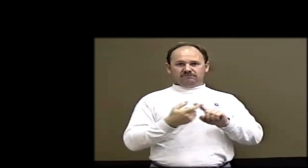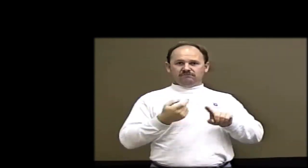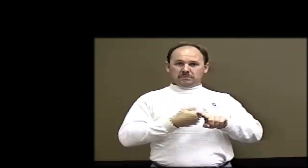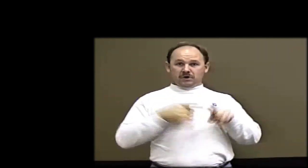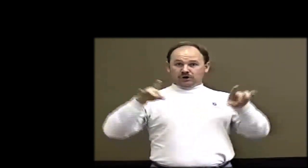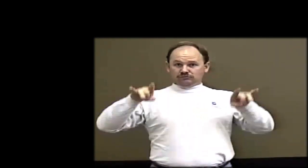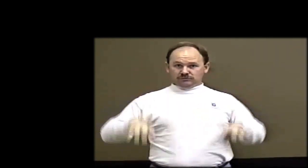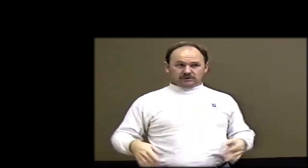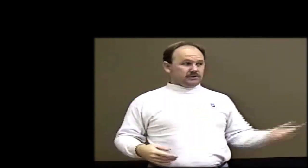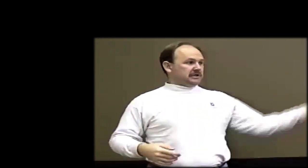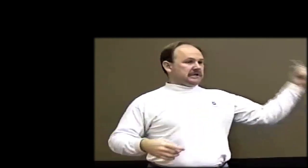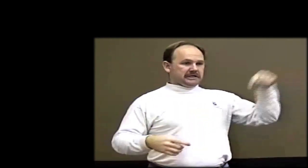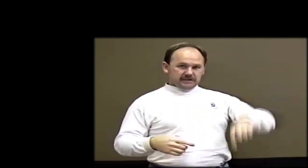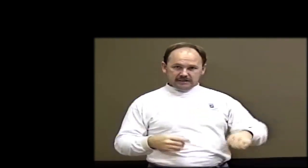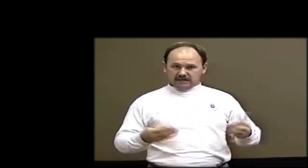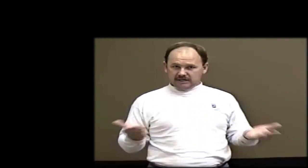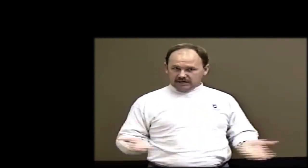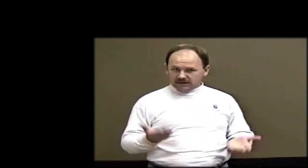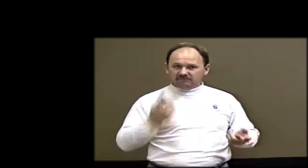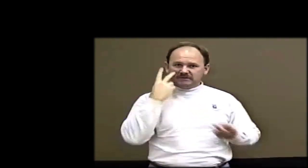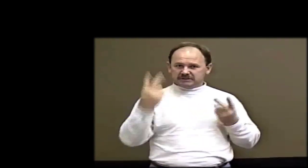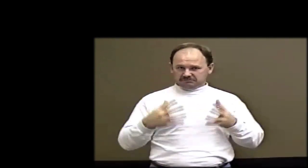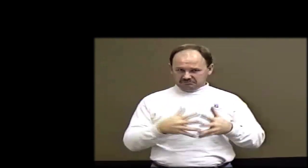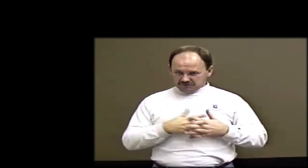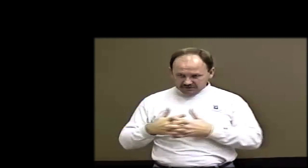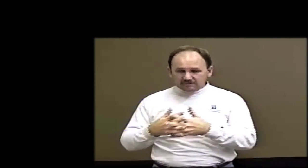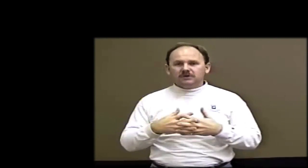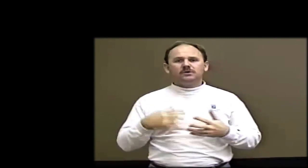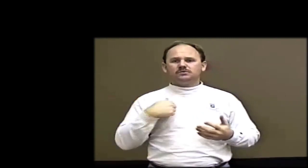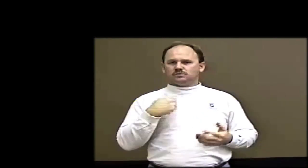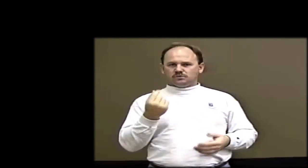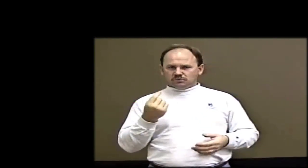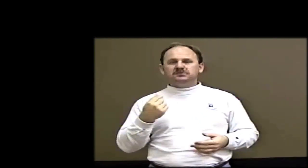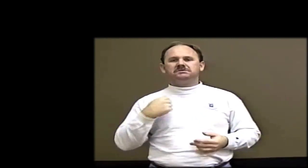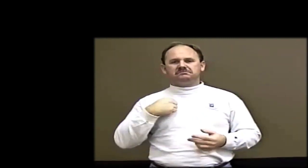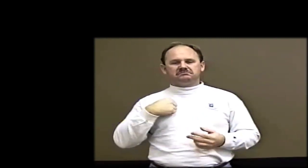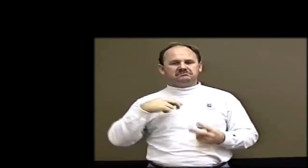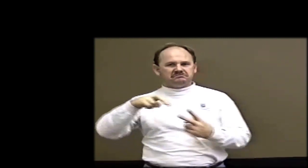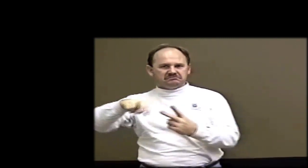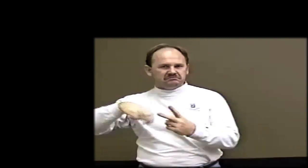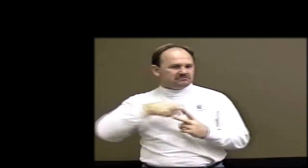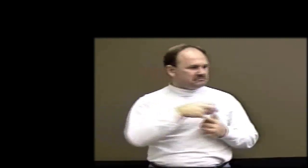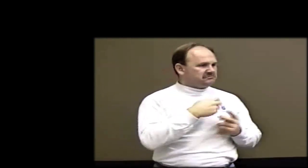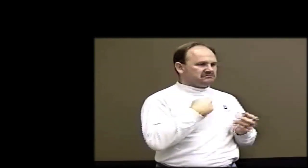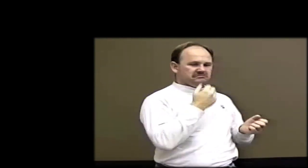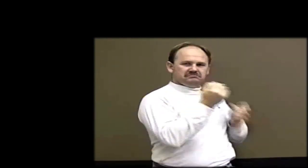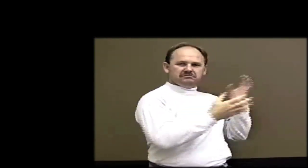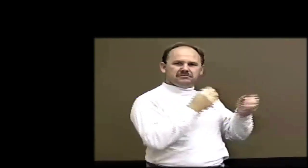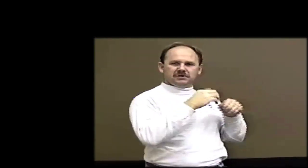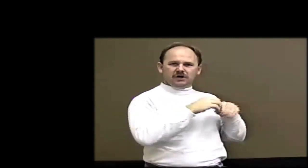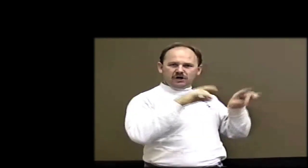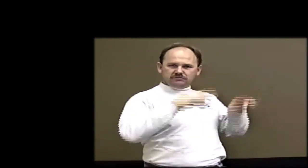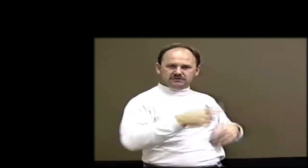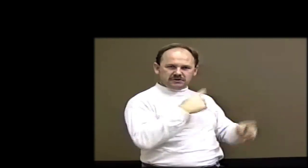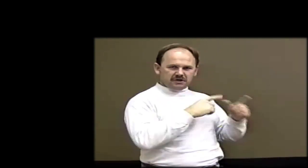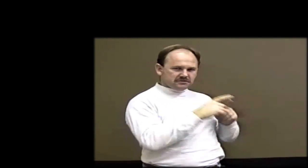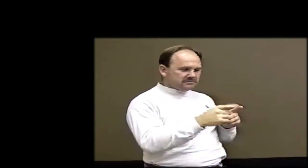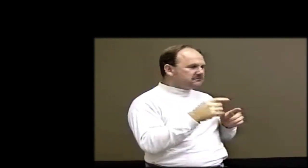communicate with my deaf peers. When friends from Australia come to visit me in the States, I get to use all three languages. I switch back to using Auslan with my